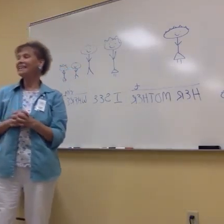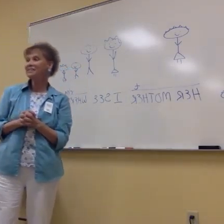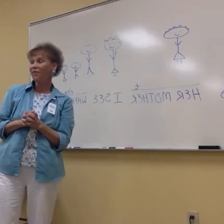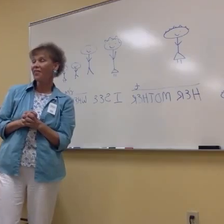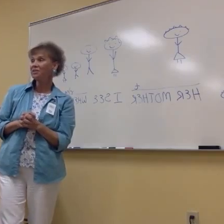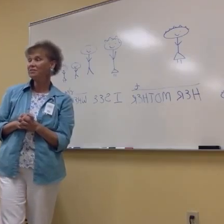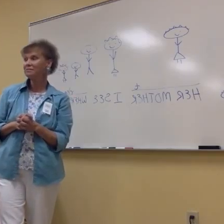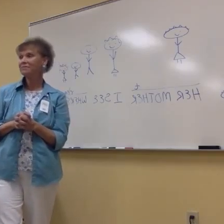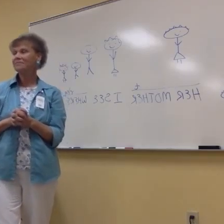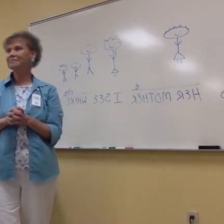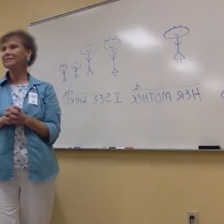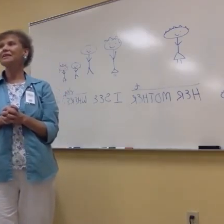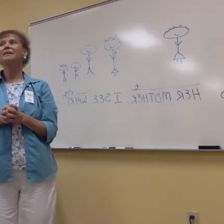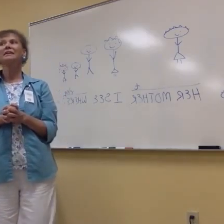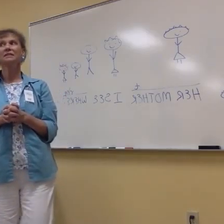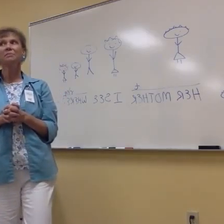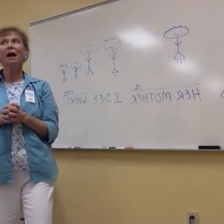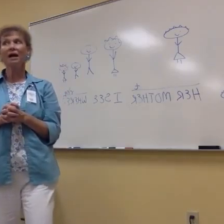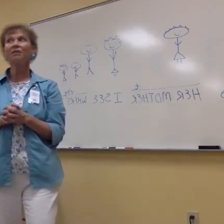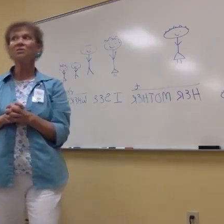overwhelmed by, oh no, I've only got 3 weeks left in the semester.